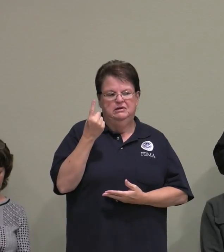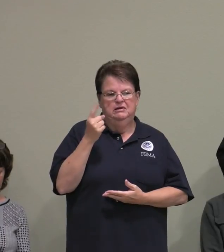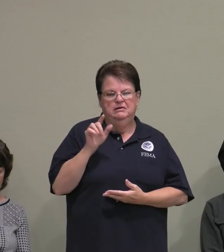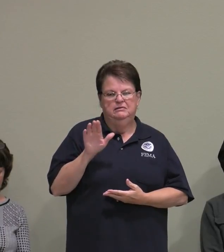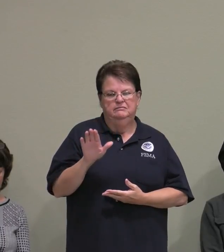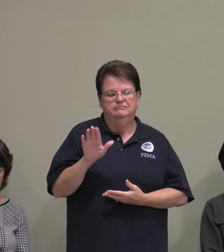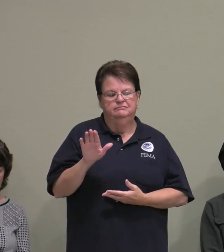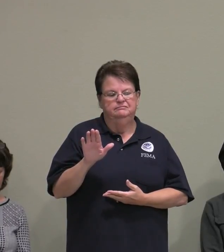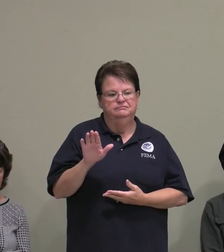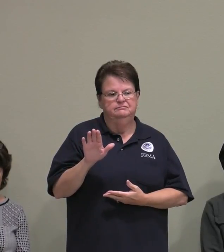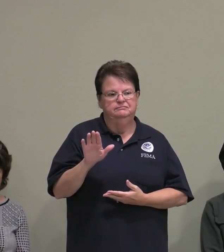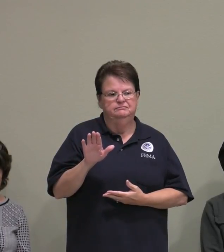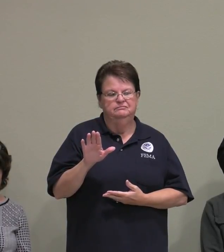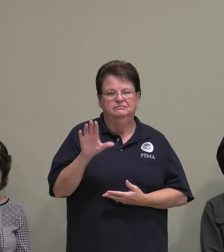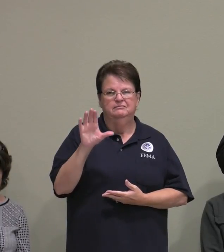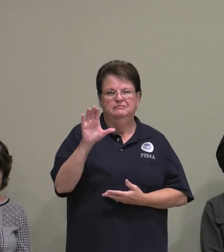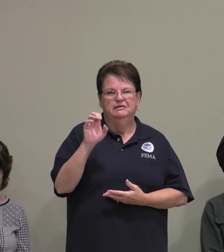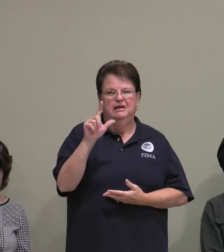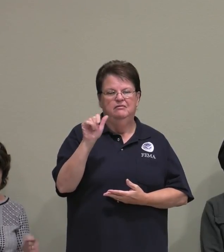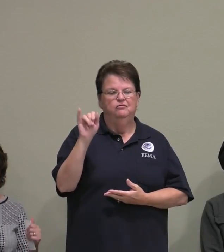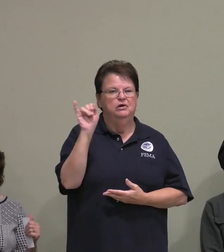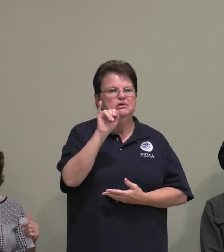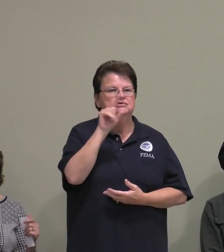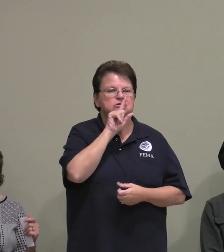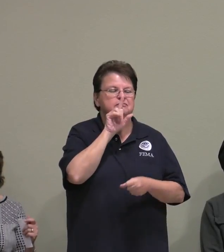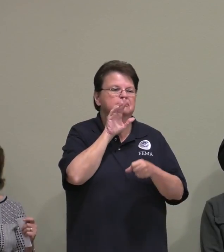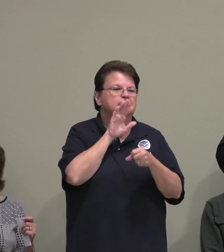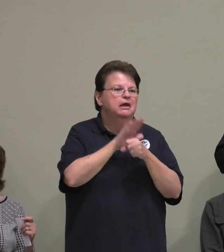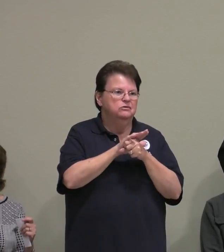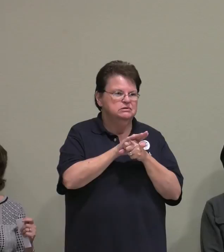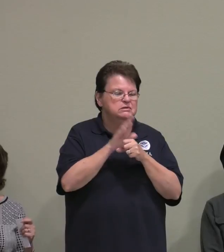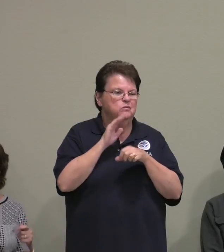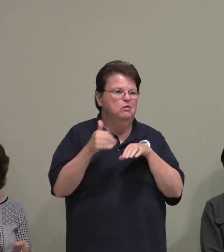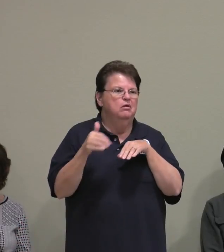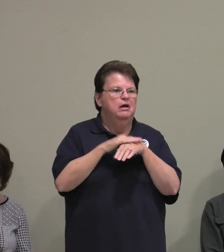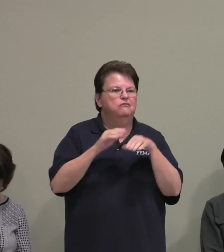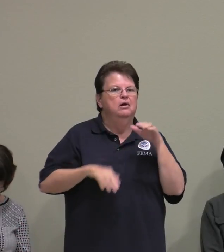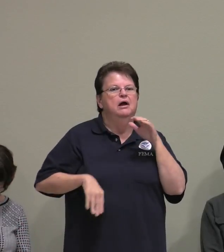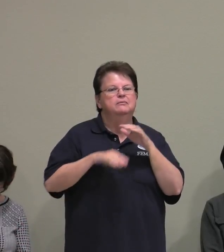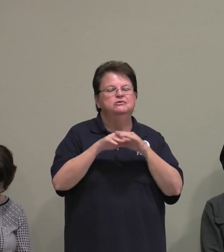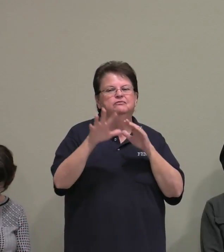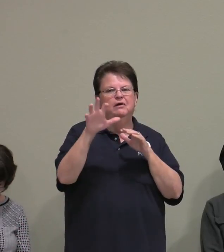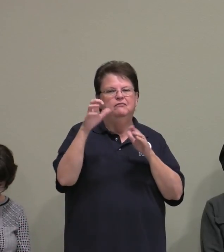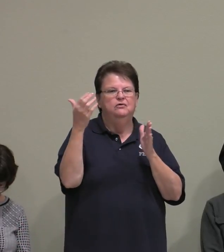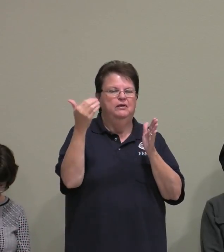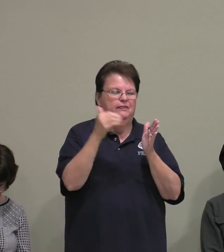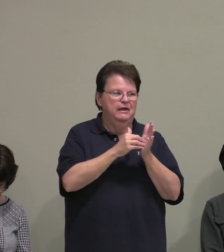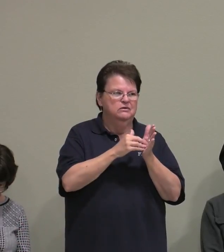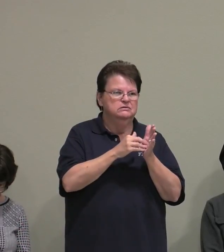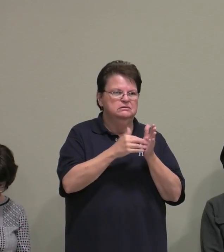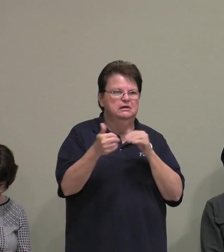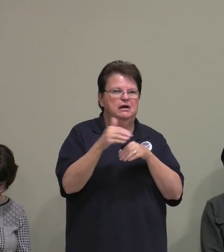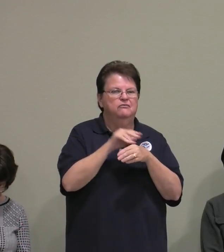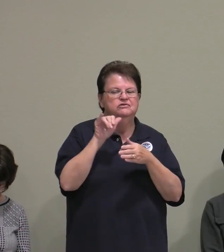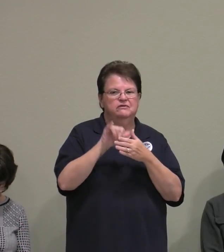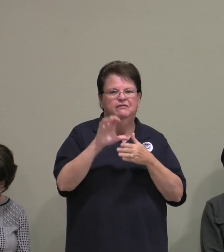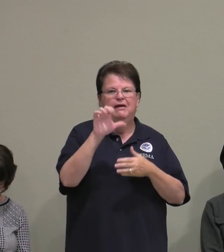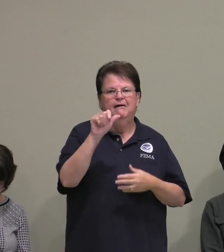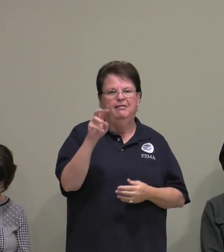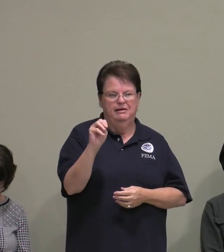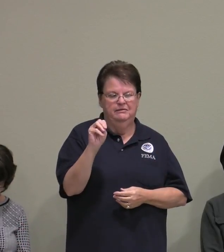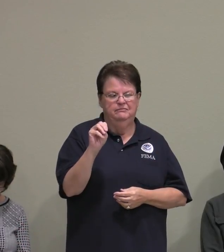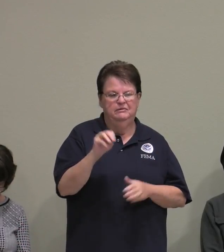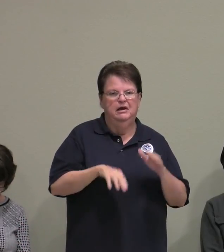California Insurance Guarantee Association will cover up to $500,000 that will guarantee the coverage of that claim